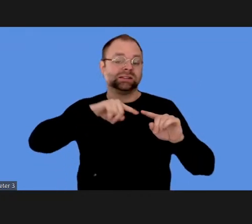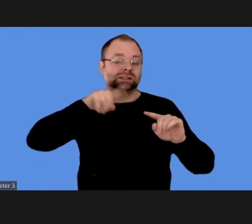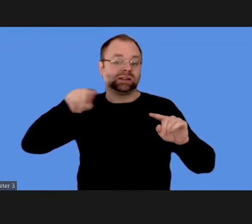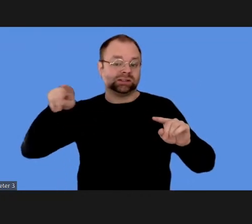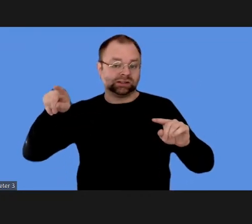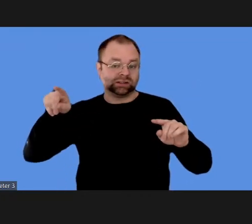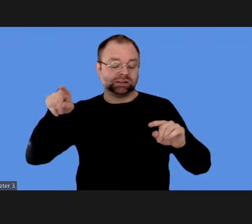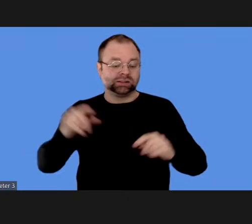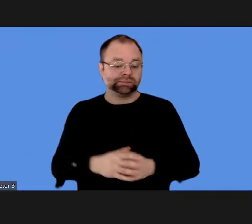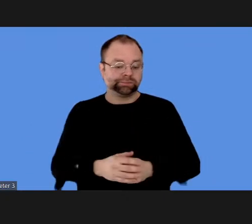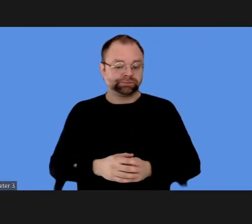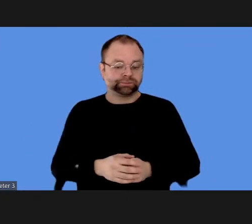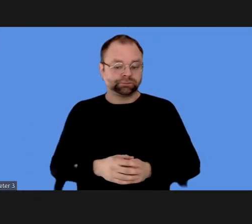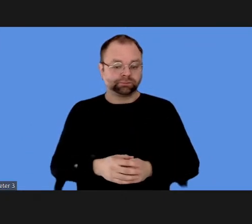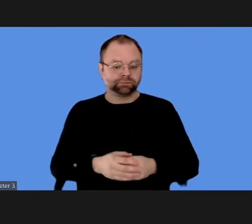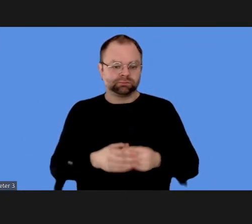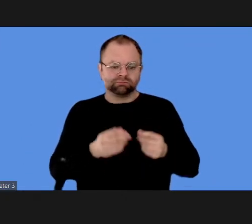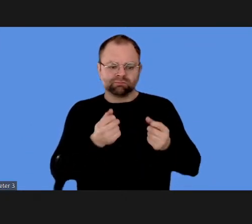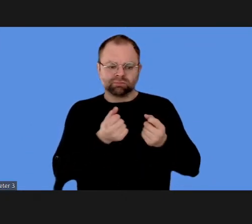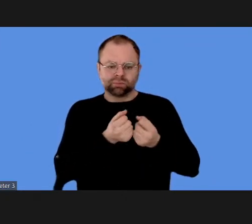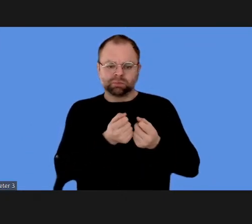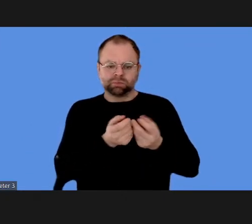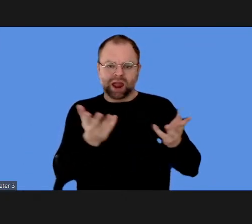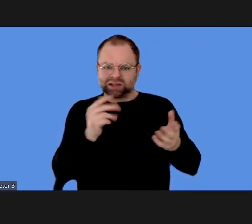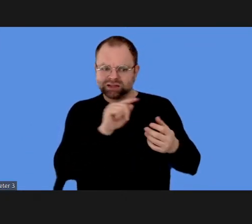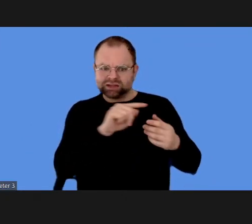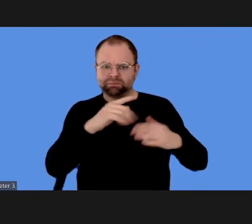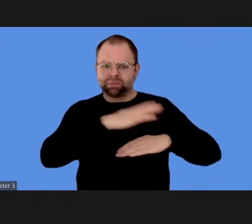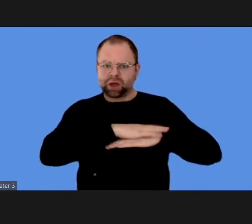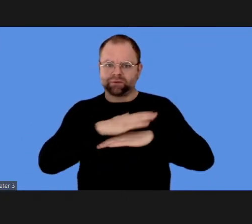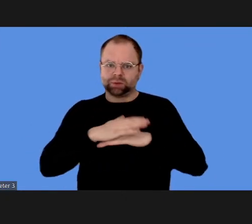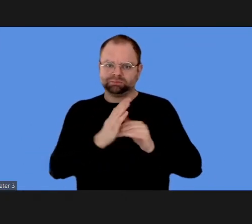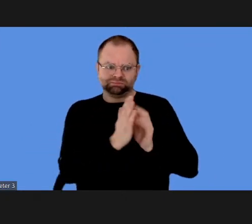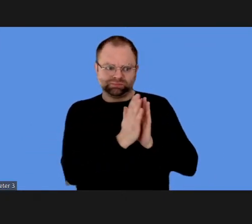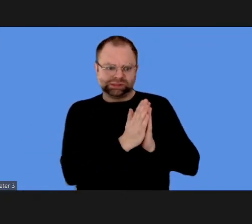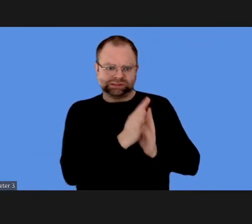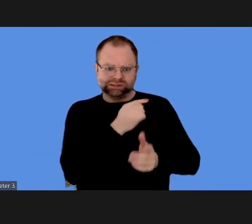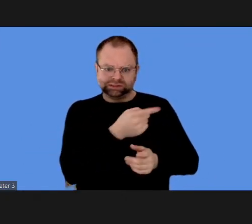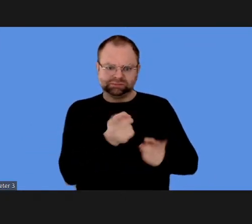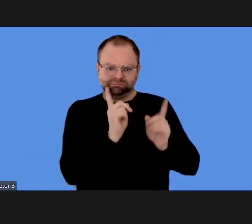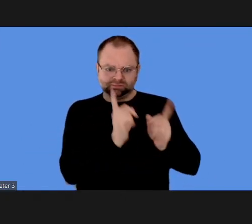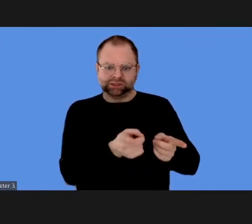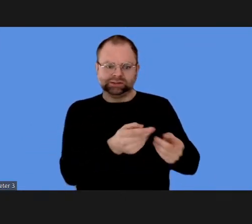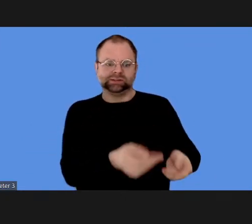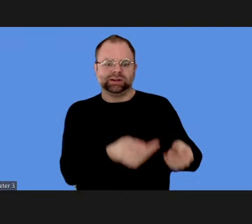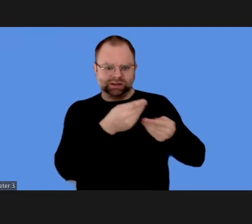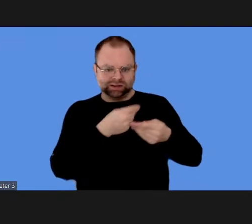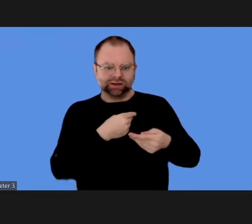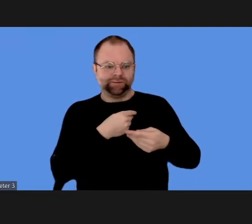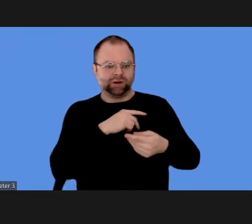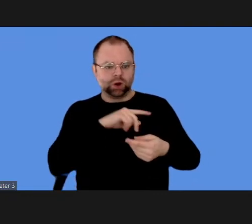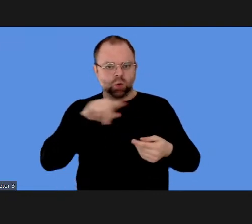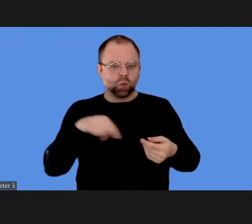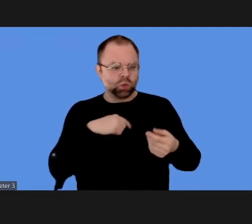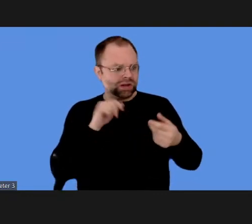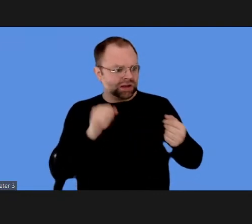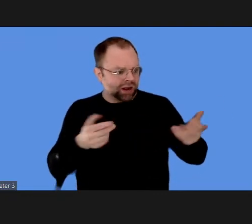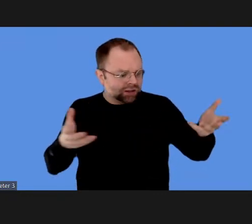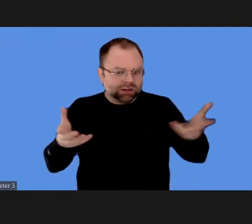which, we can voice collectively because sharing experiences from each